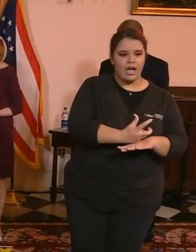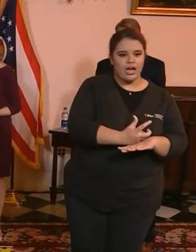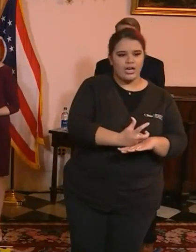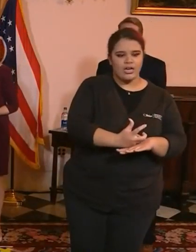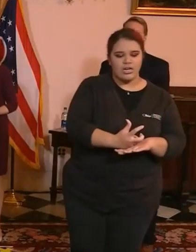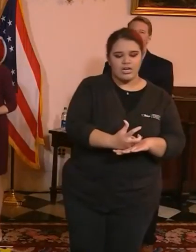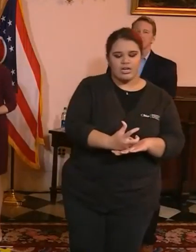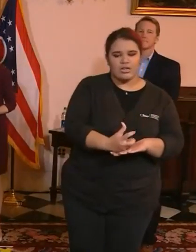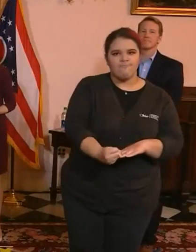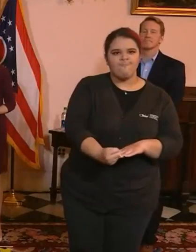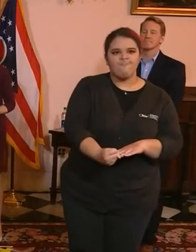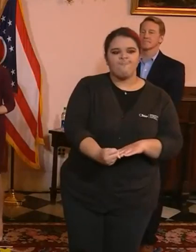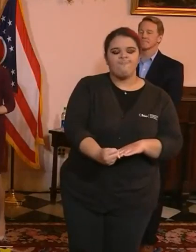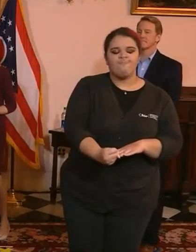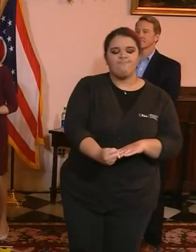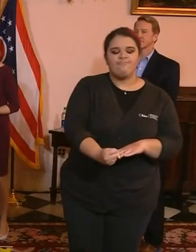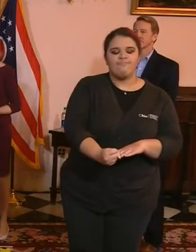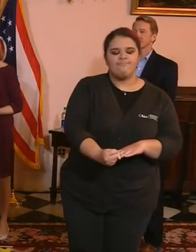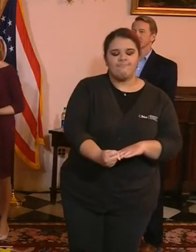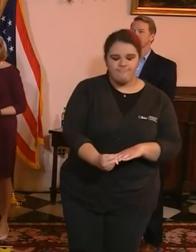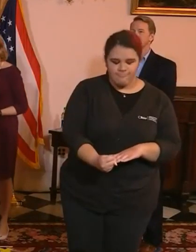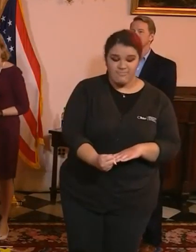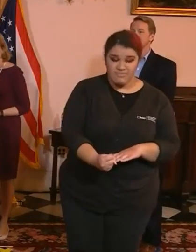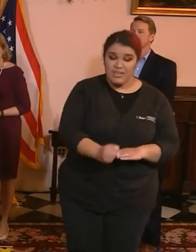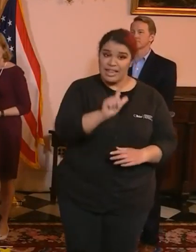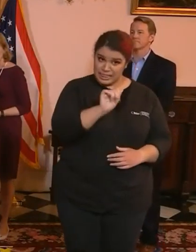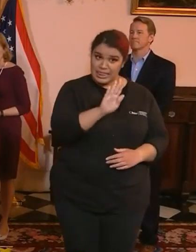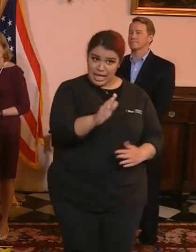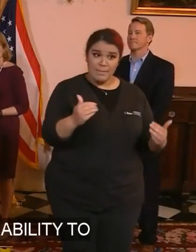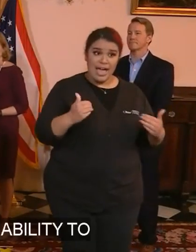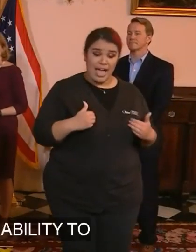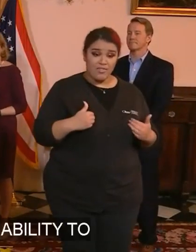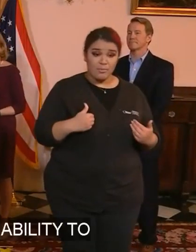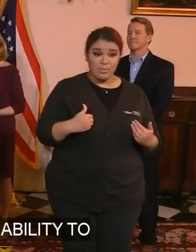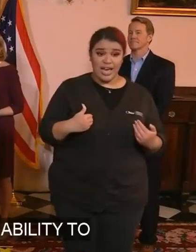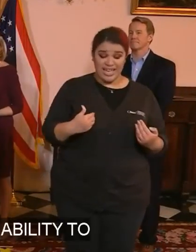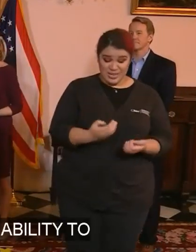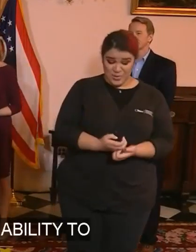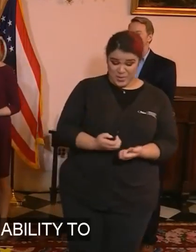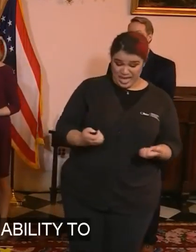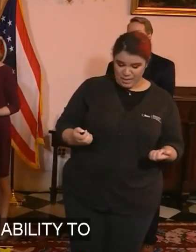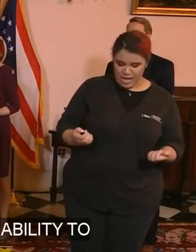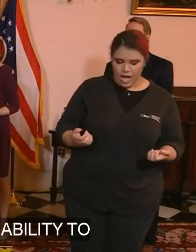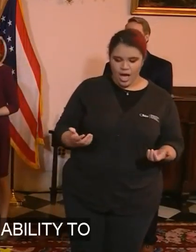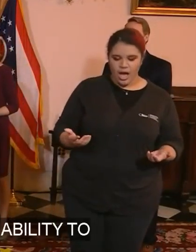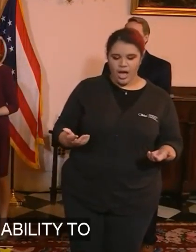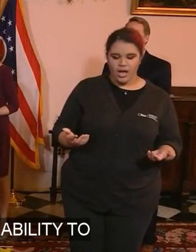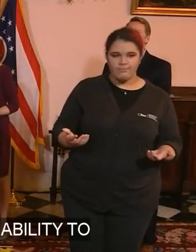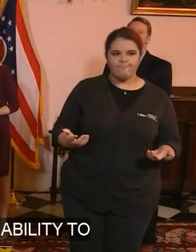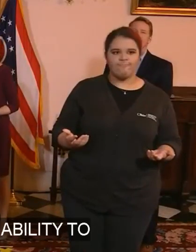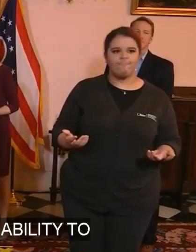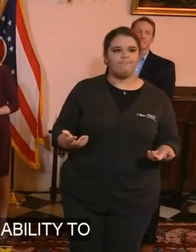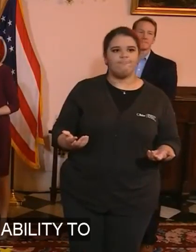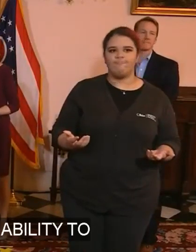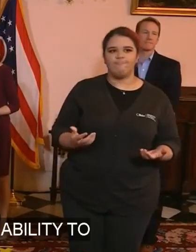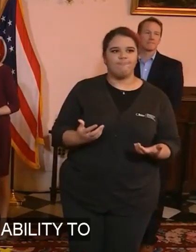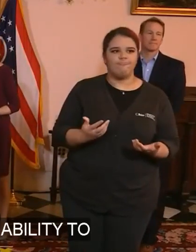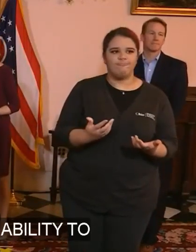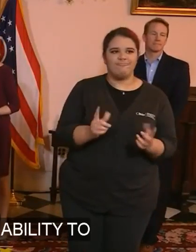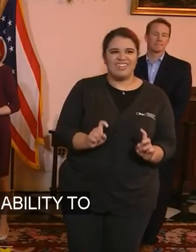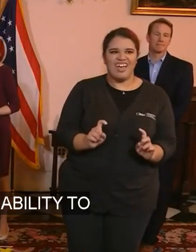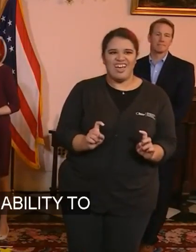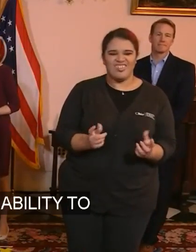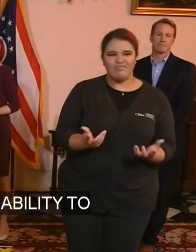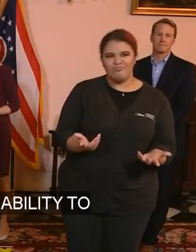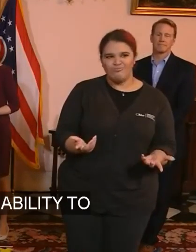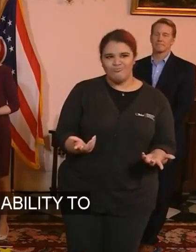and they have the ability to run the lab, but they don't have the equipment to take the sample. And so, we have some amazing businesses